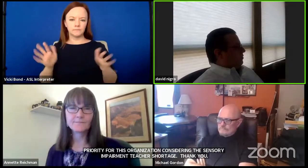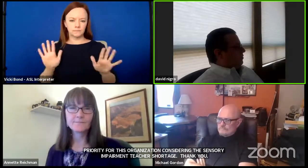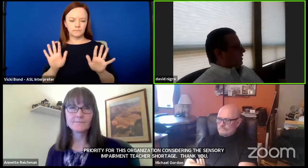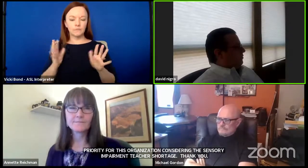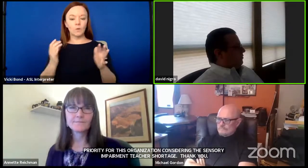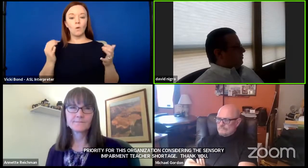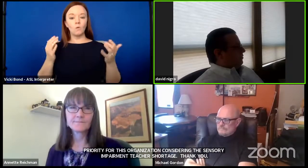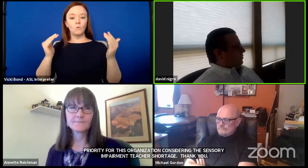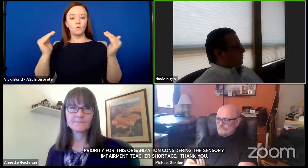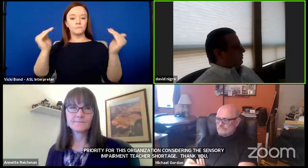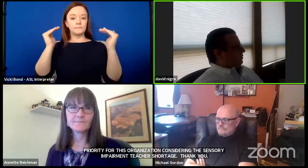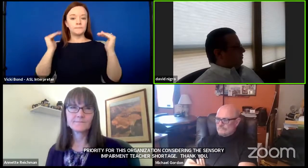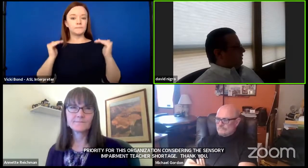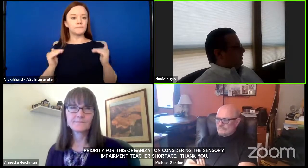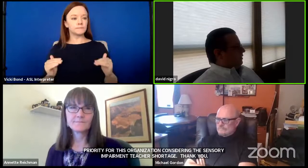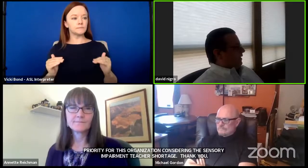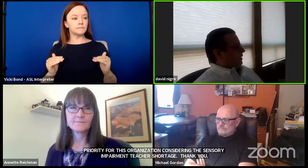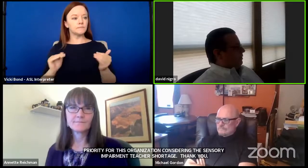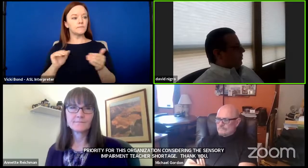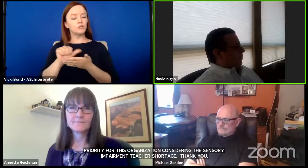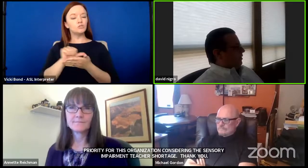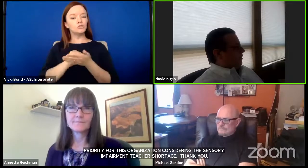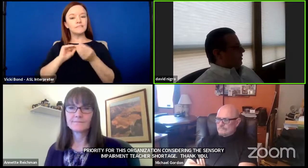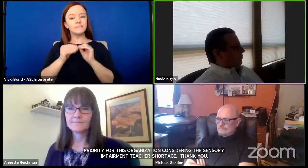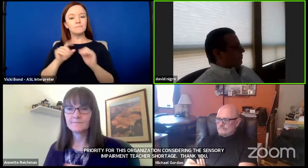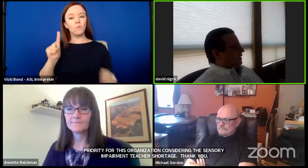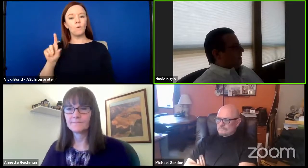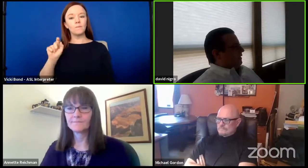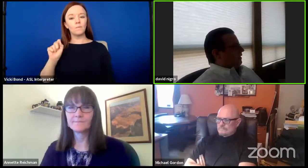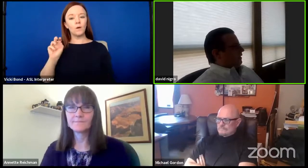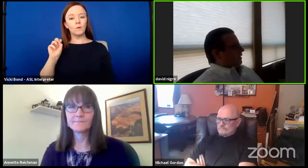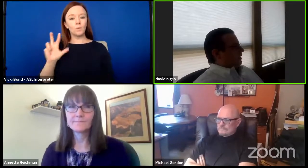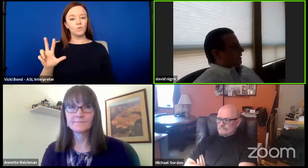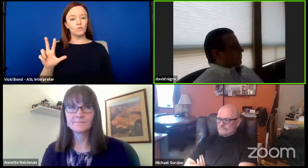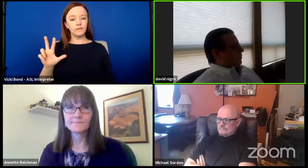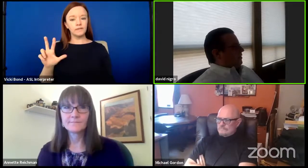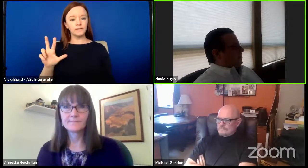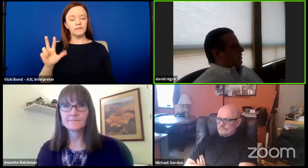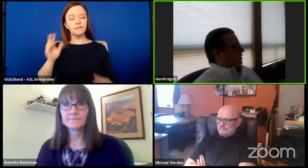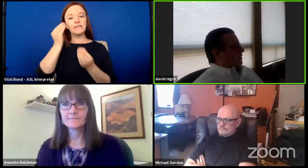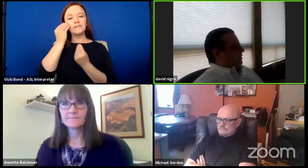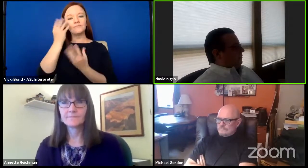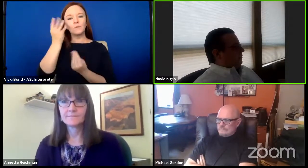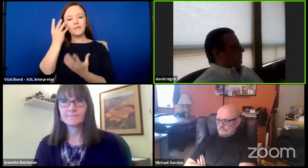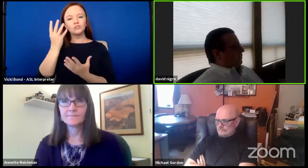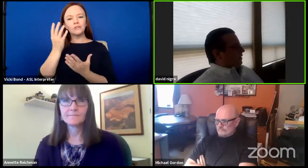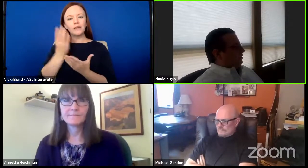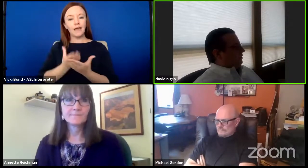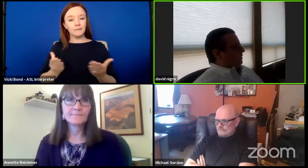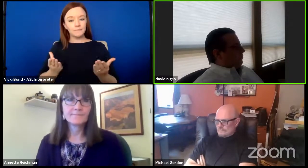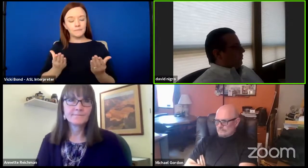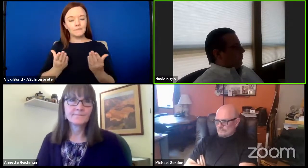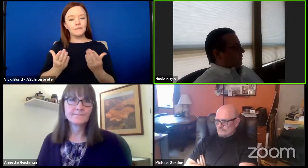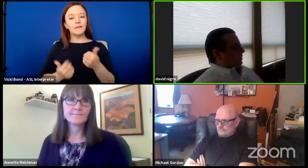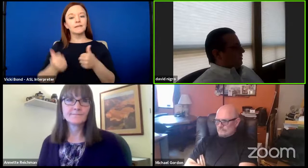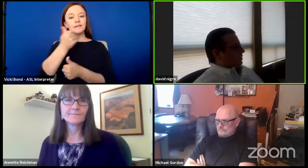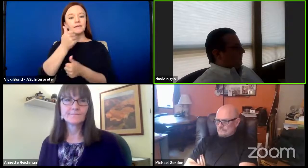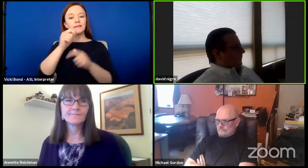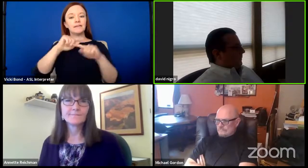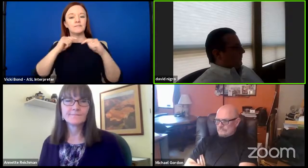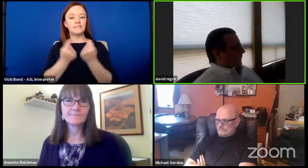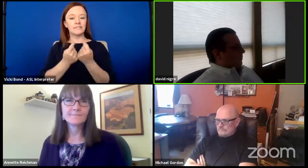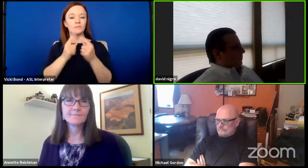move on to agenda item 1.03, information item executive team